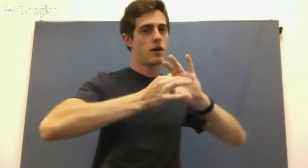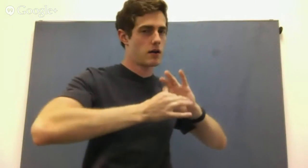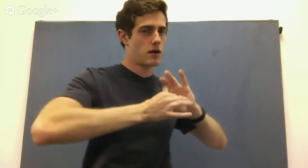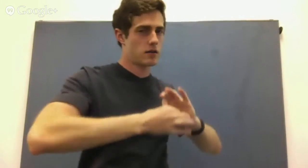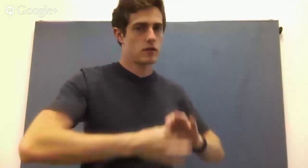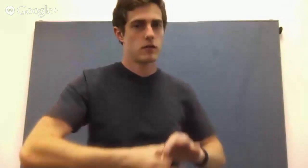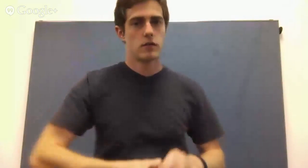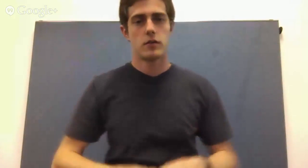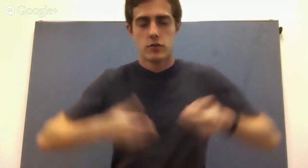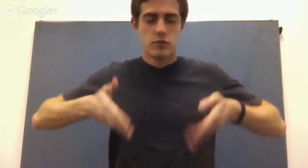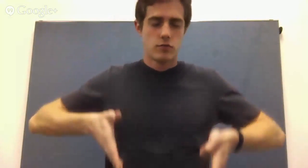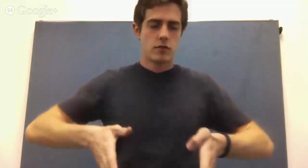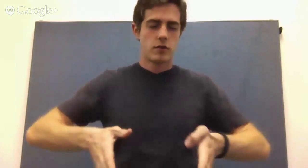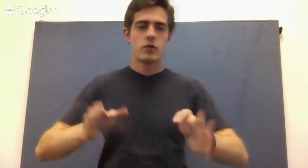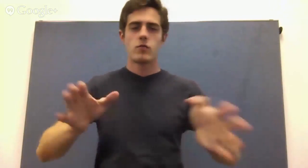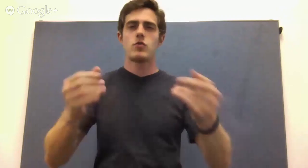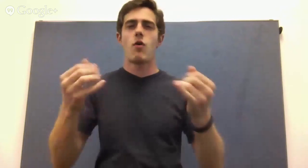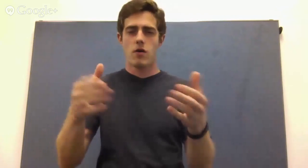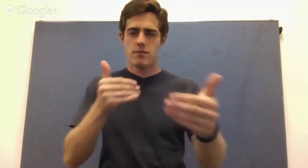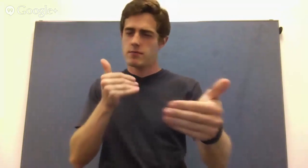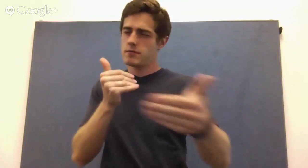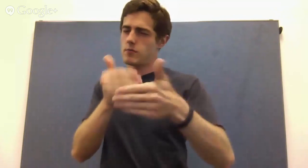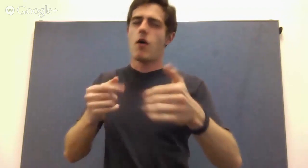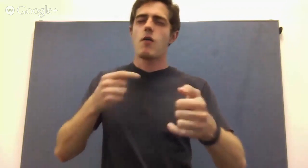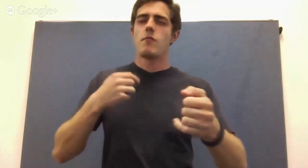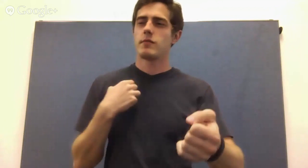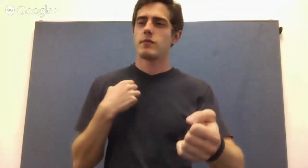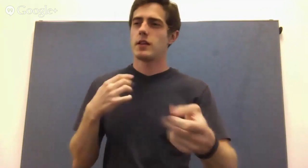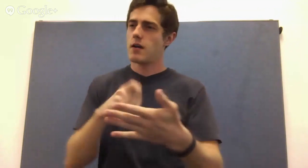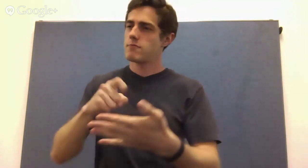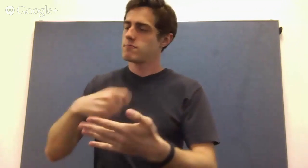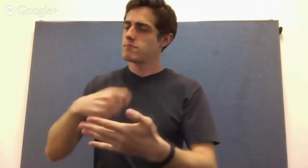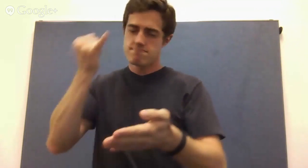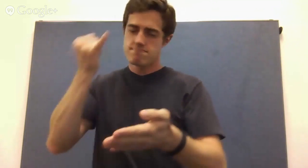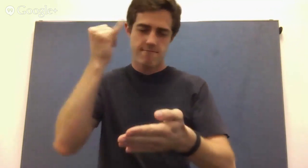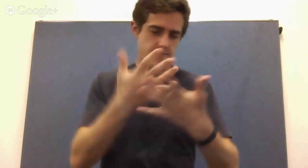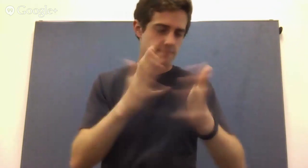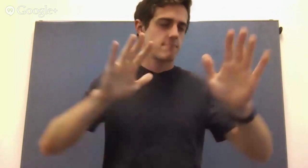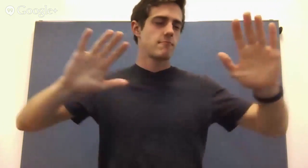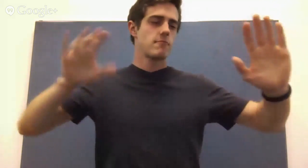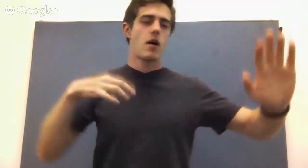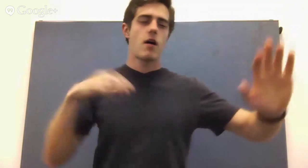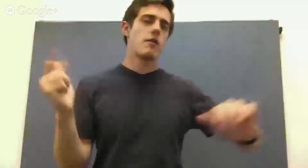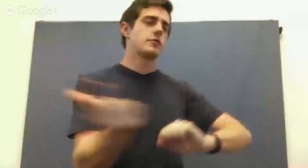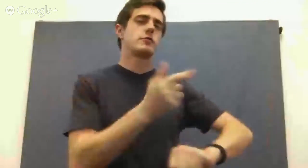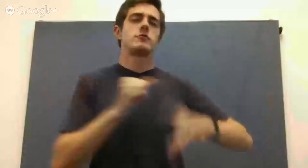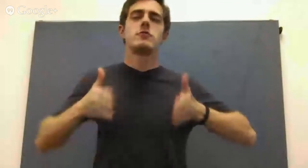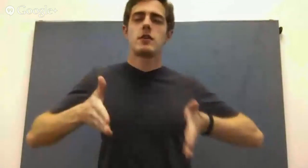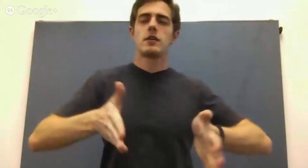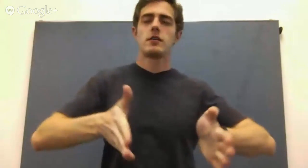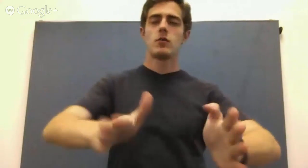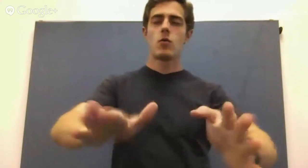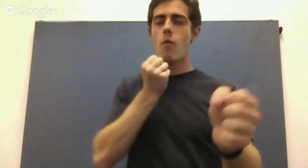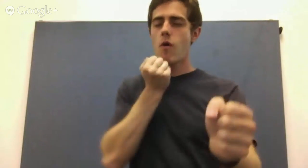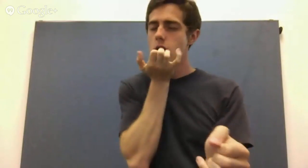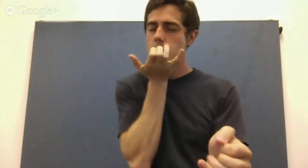mine? Days are short, the road be my last one. All the streets are warm